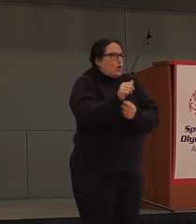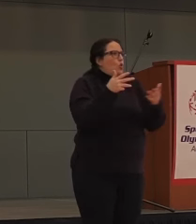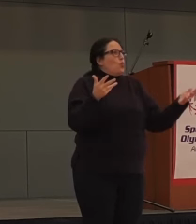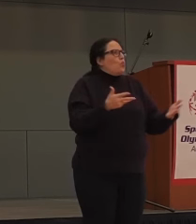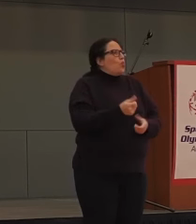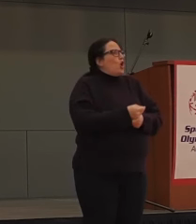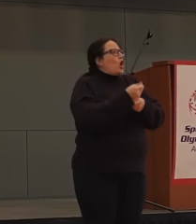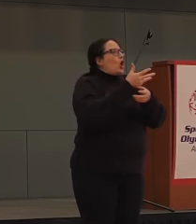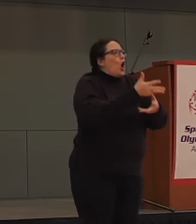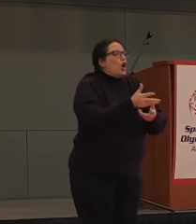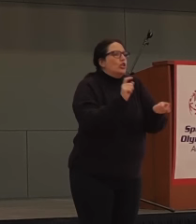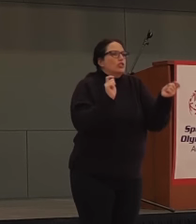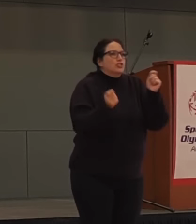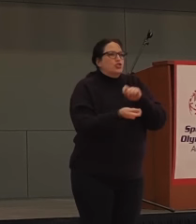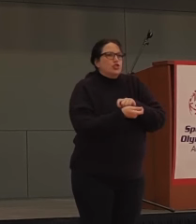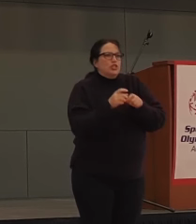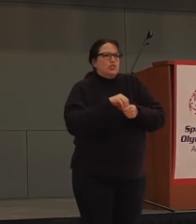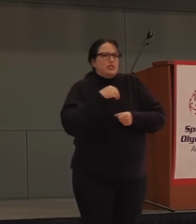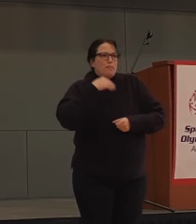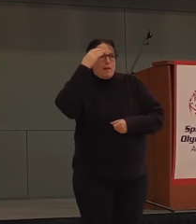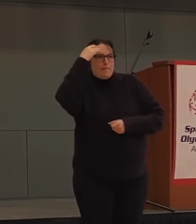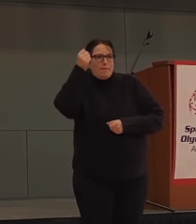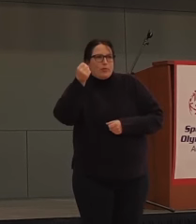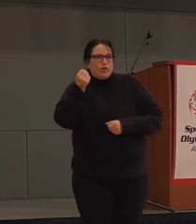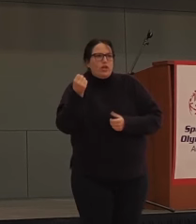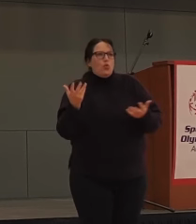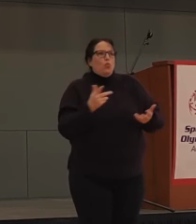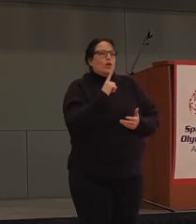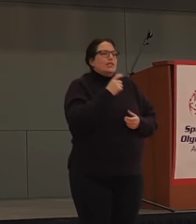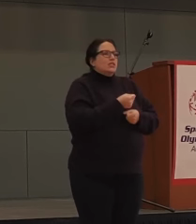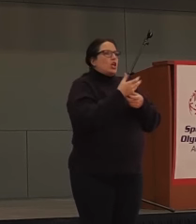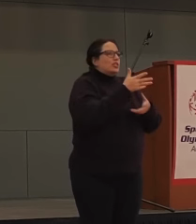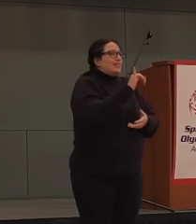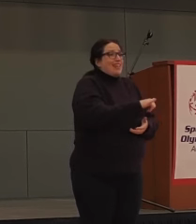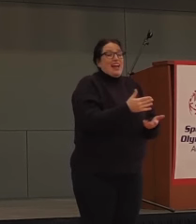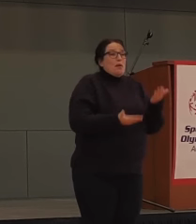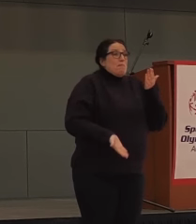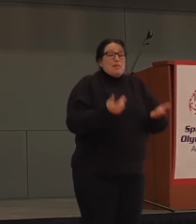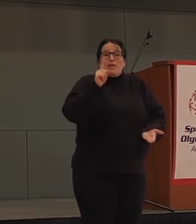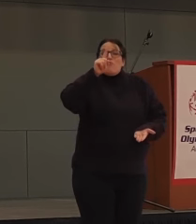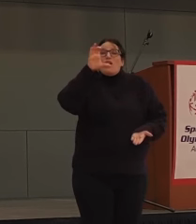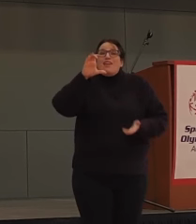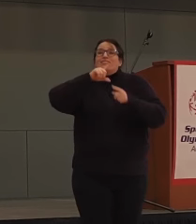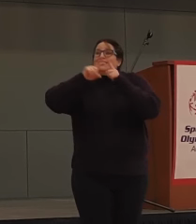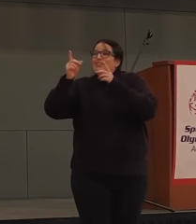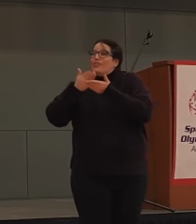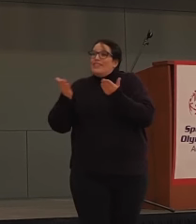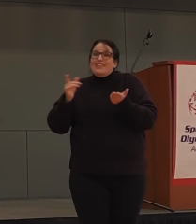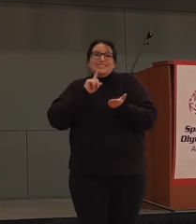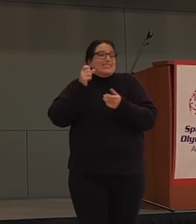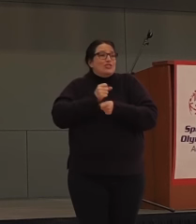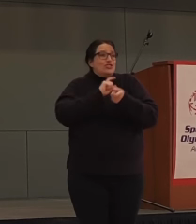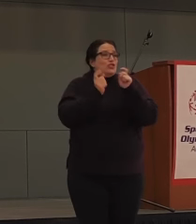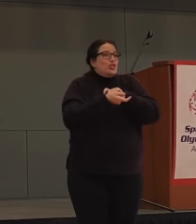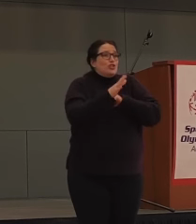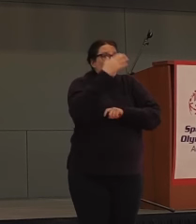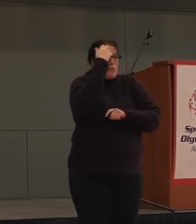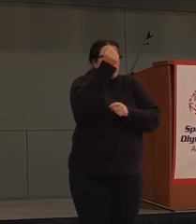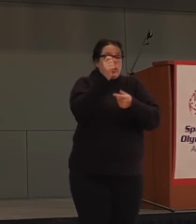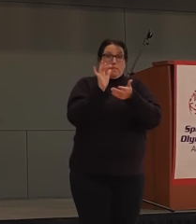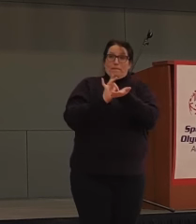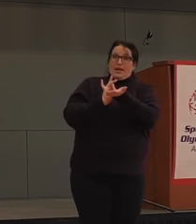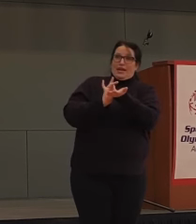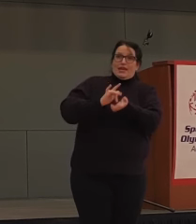causing changes in my memory. And there could be 100 things, right? Medications,